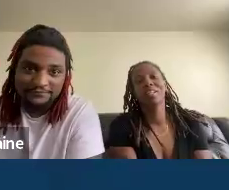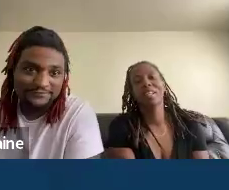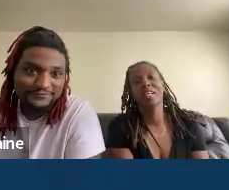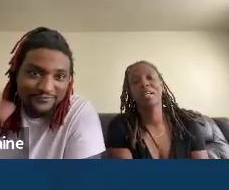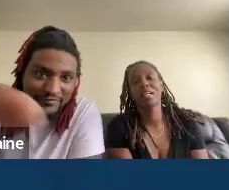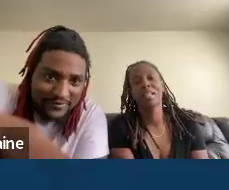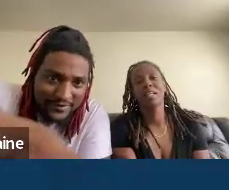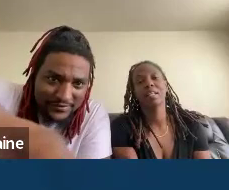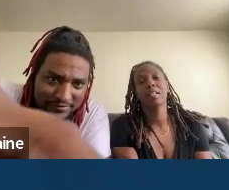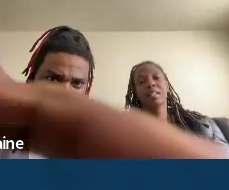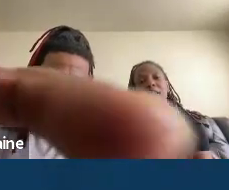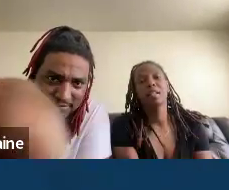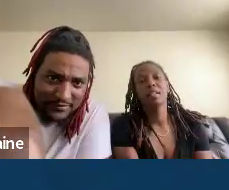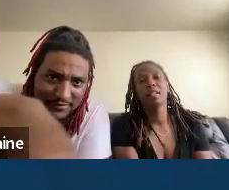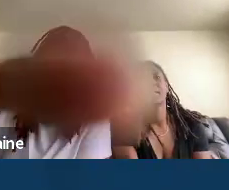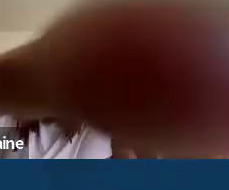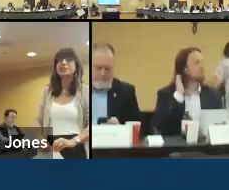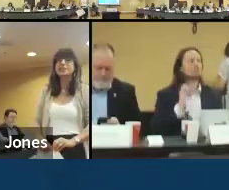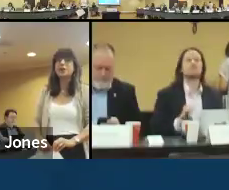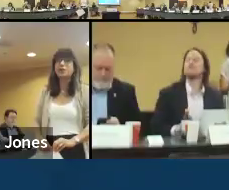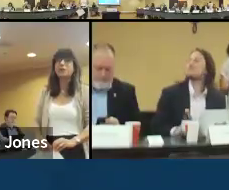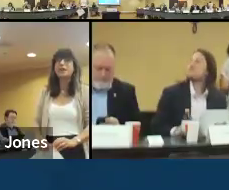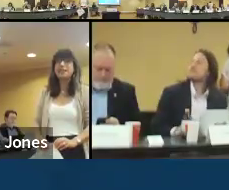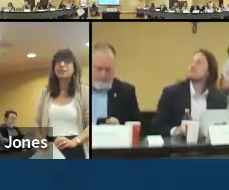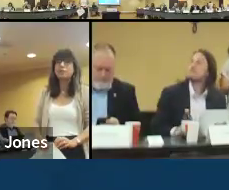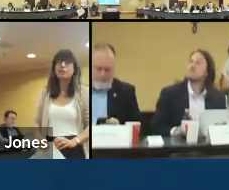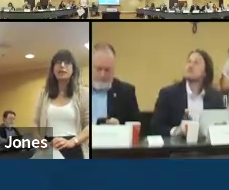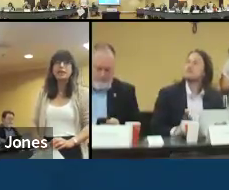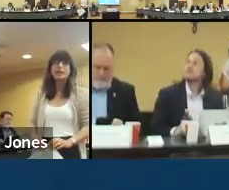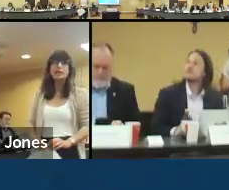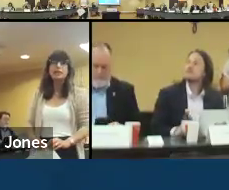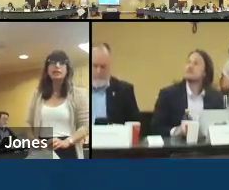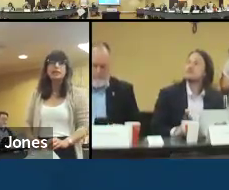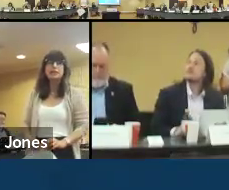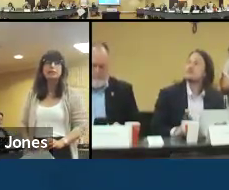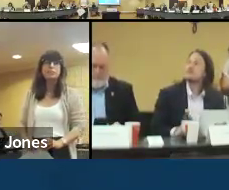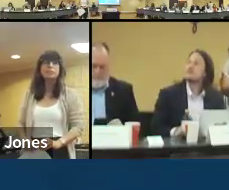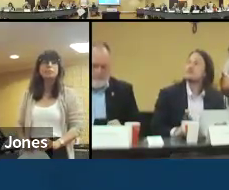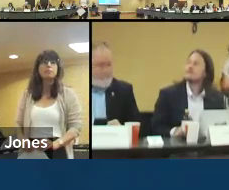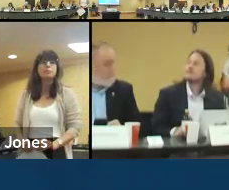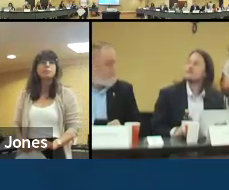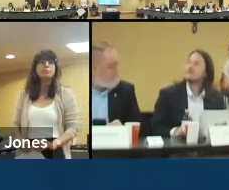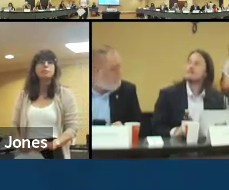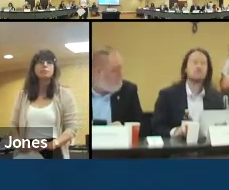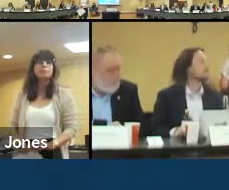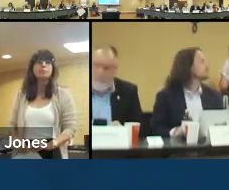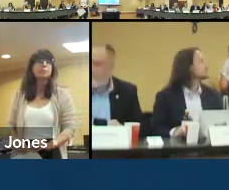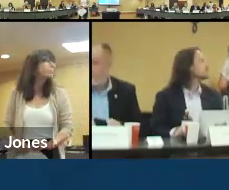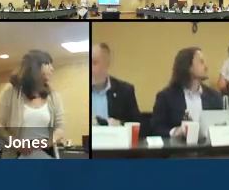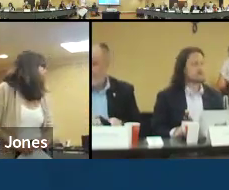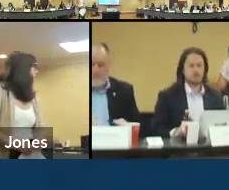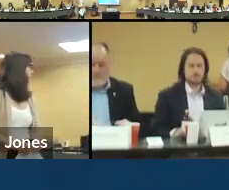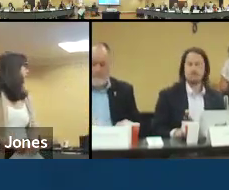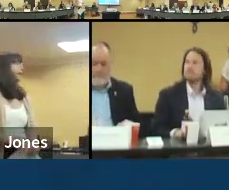Hello. Hello, thanks for being with us. All right, so I think we're ready. Can we have them big instead of